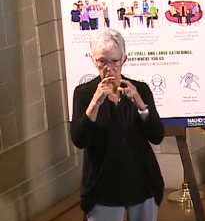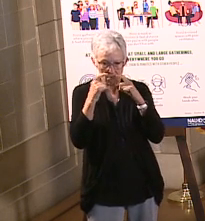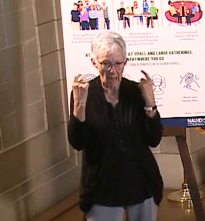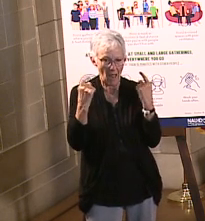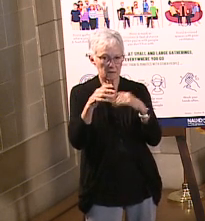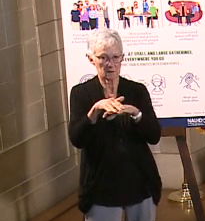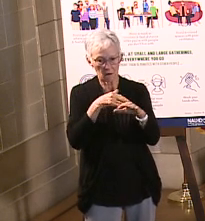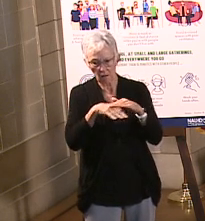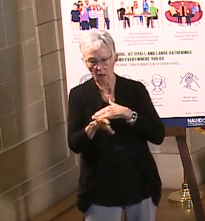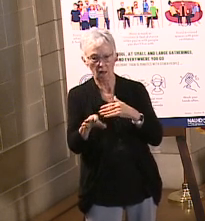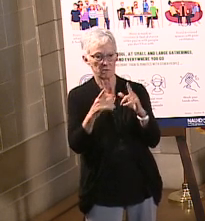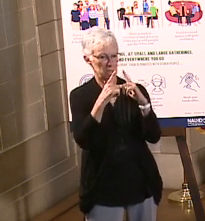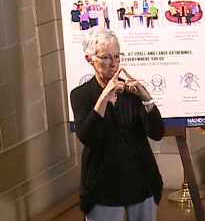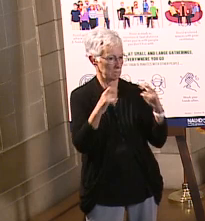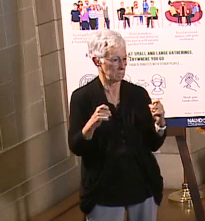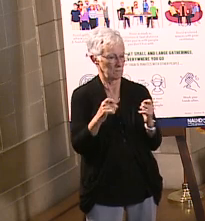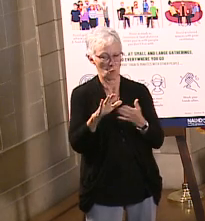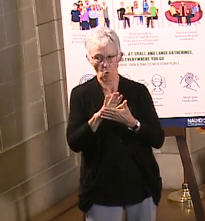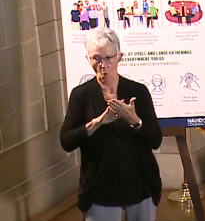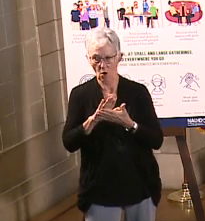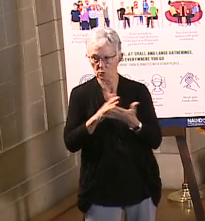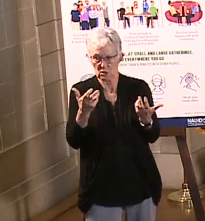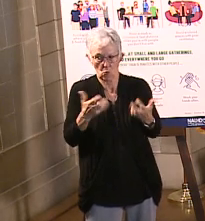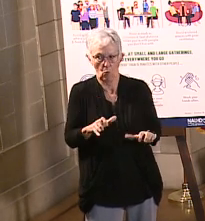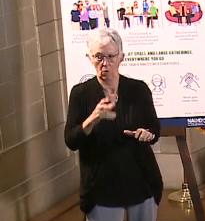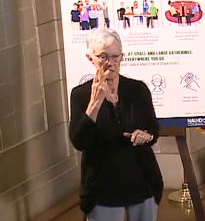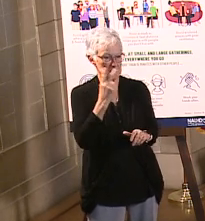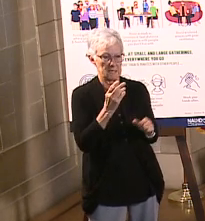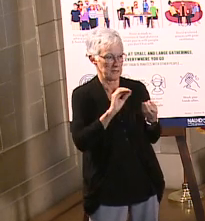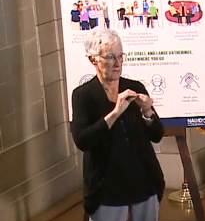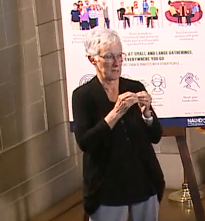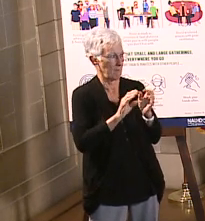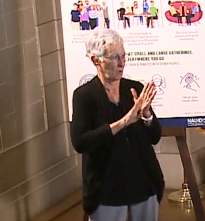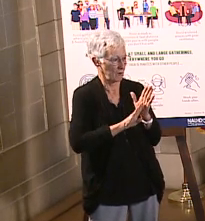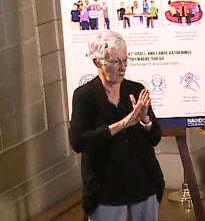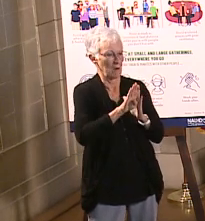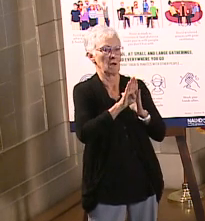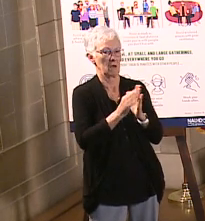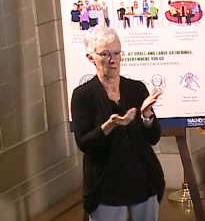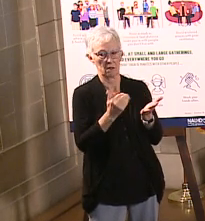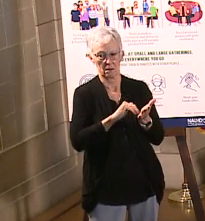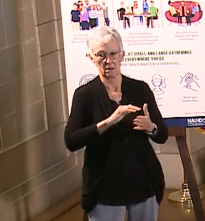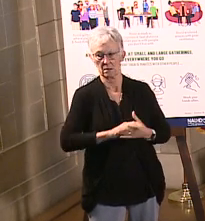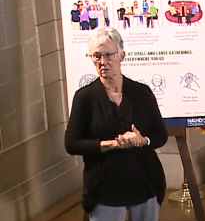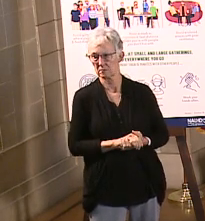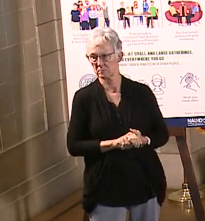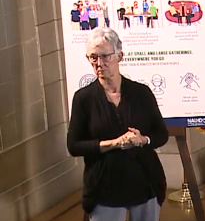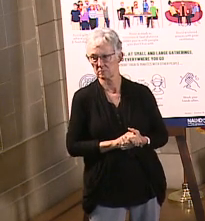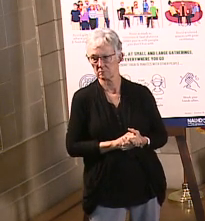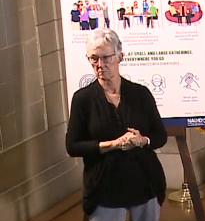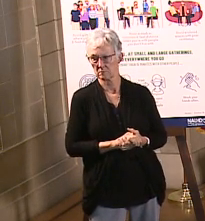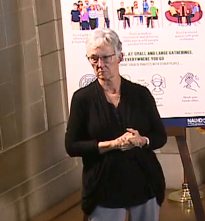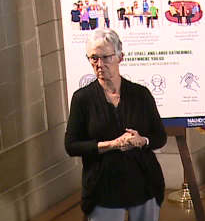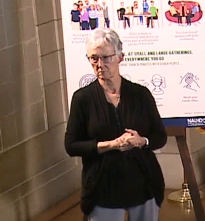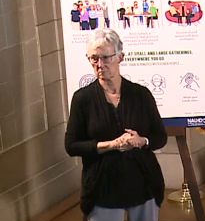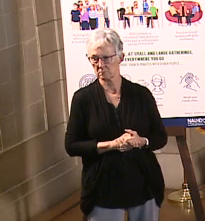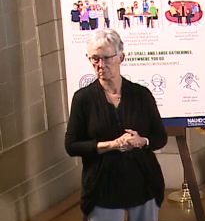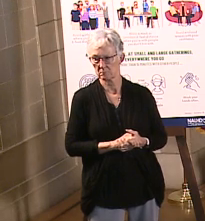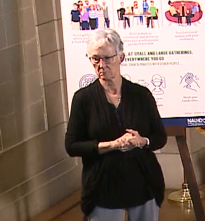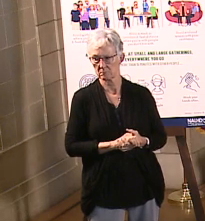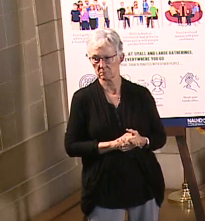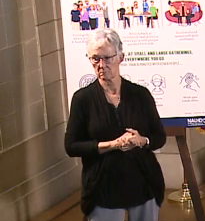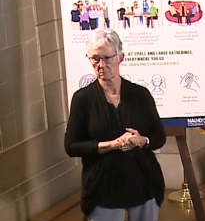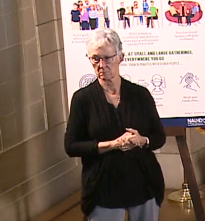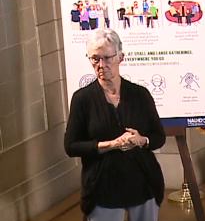spread of the virus so that we don't see that number come back up again. And then Jeff Robb has a couple more questions. Which hospitals are getting the state's first